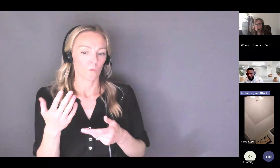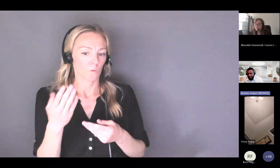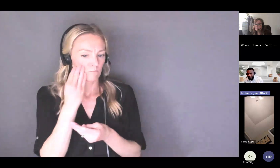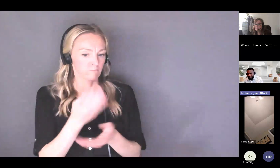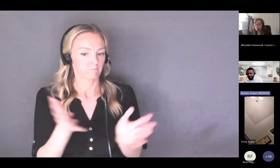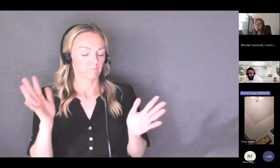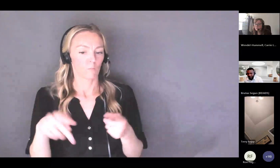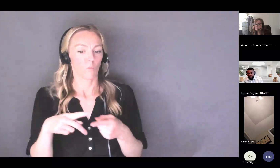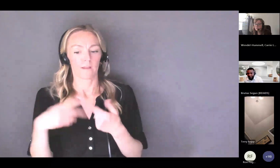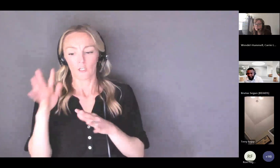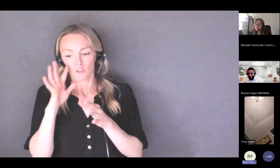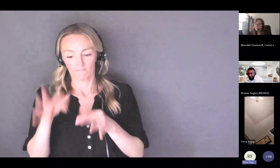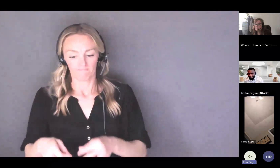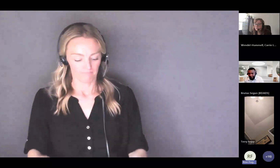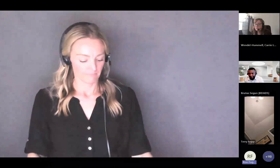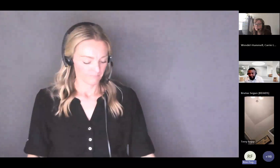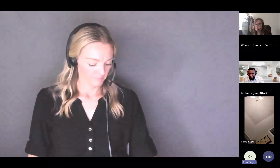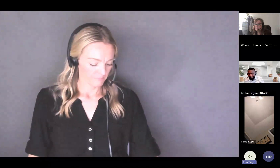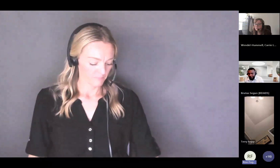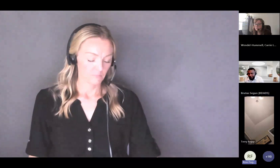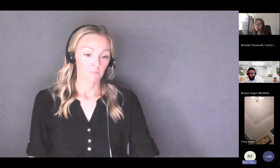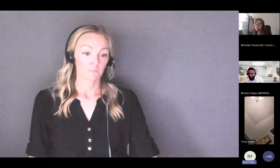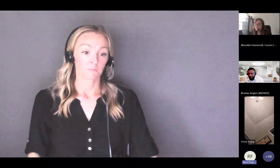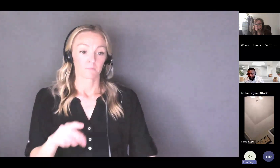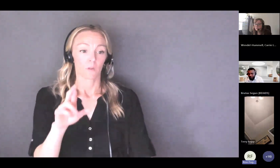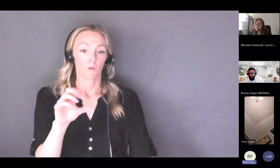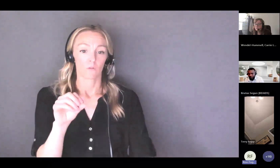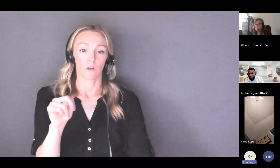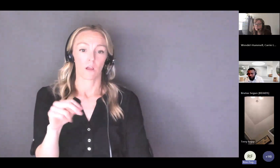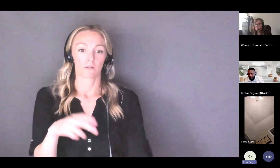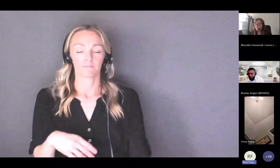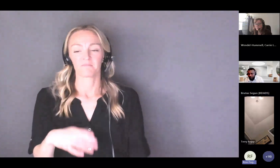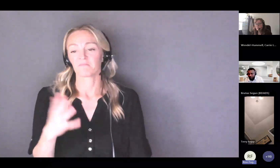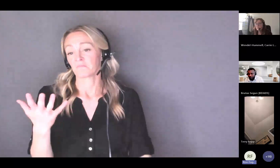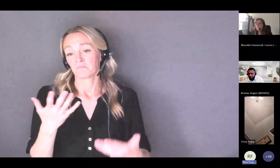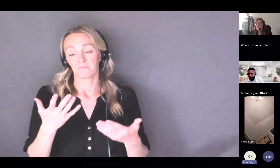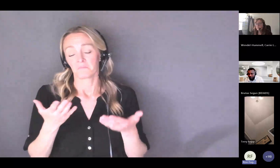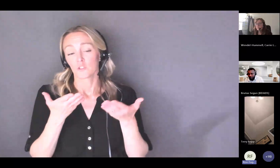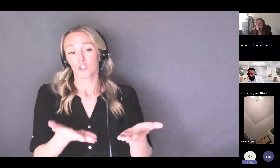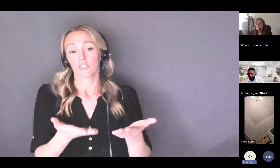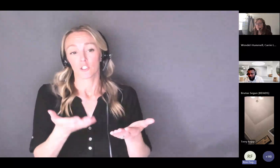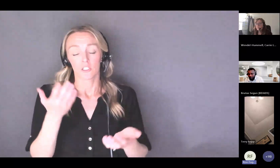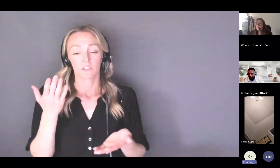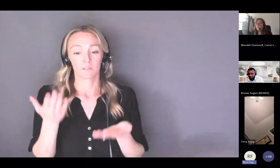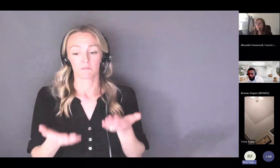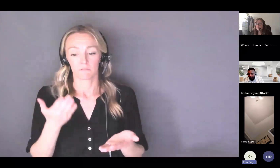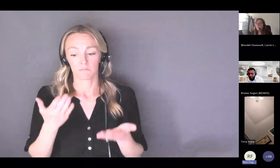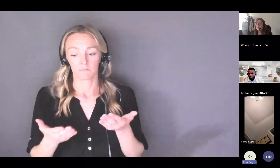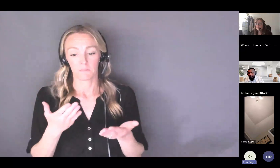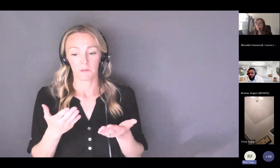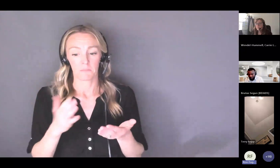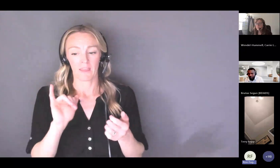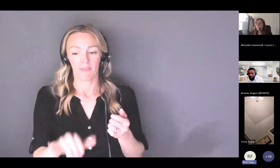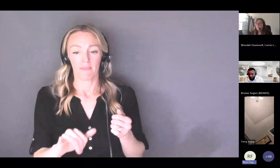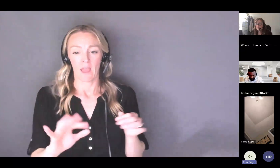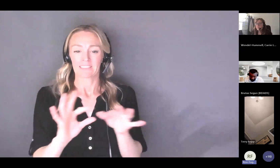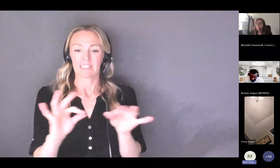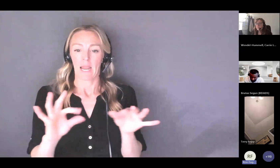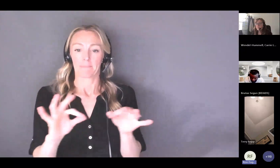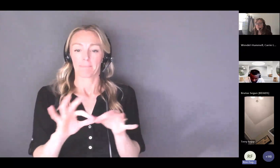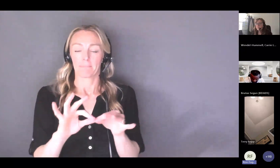have been made. Well, just a suggestion, maybe that statement needs to be somewhat modified to